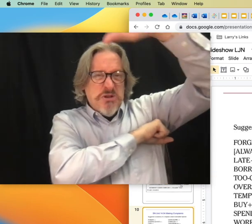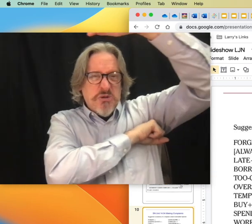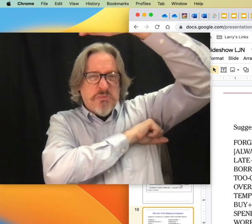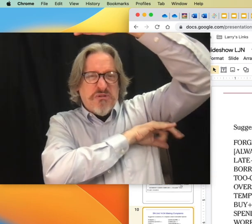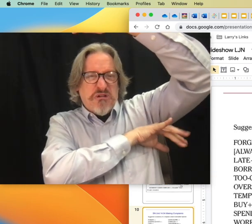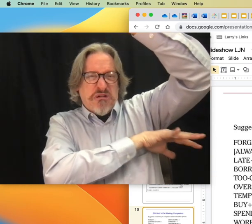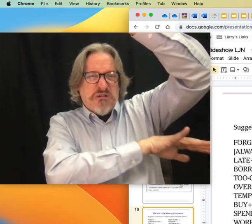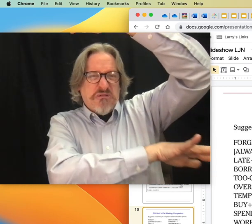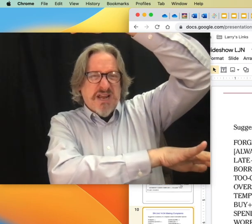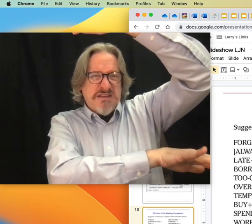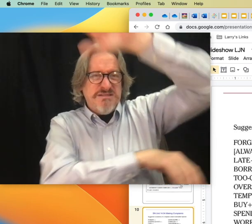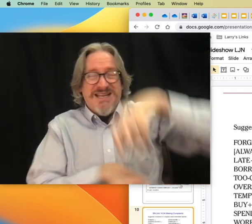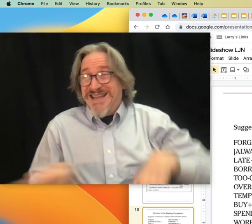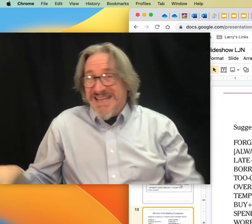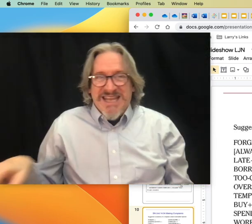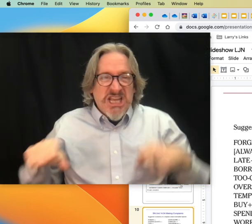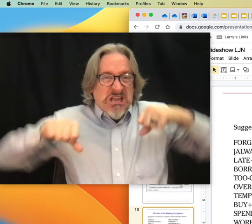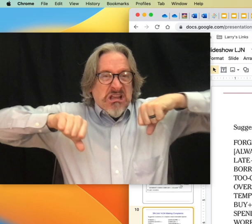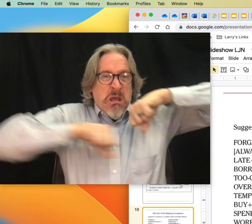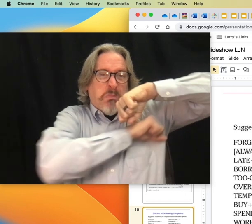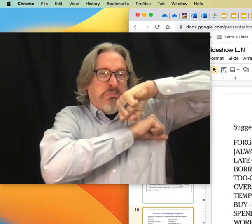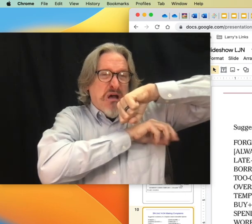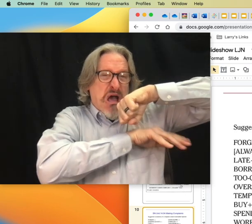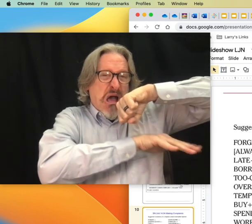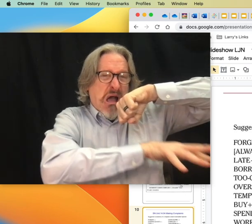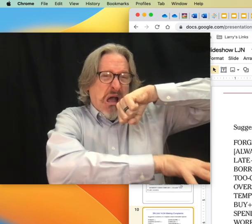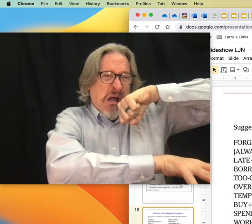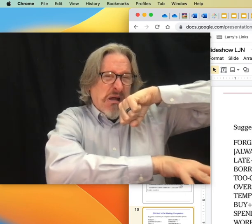you could do, right?